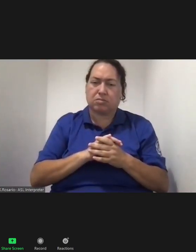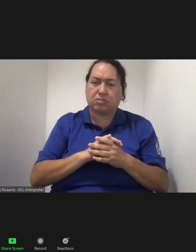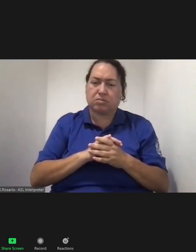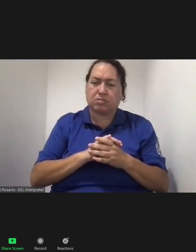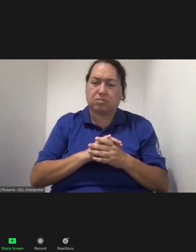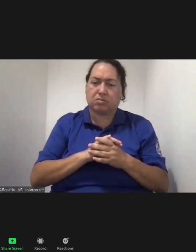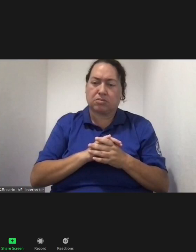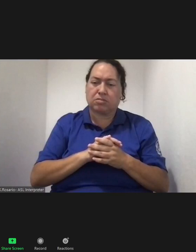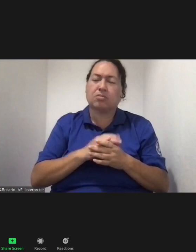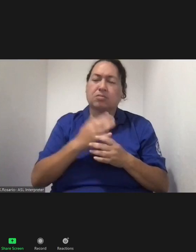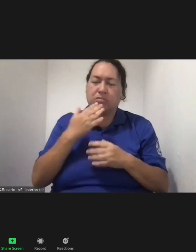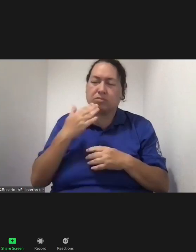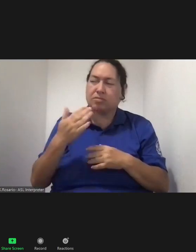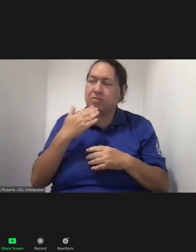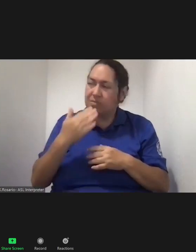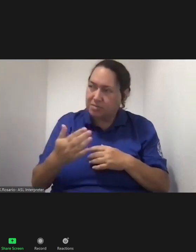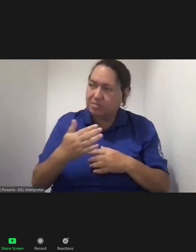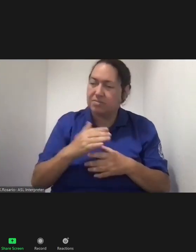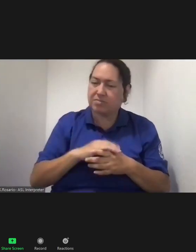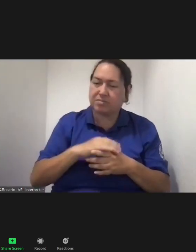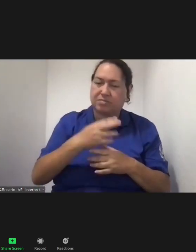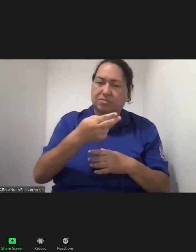Thank you, Heidi.